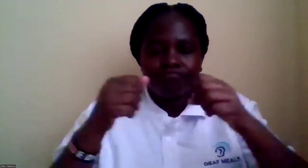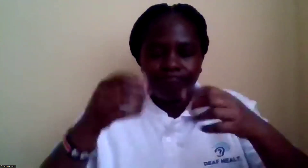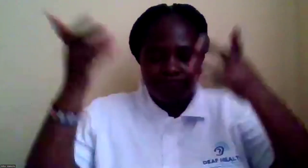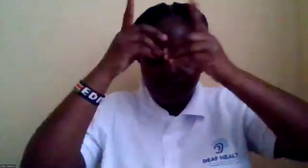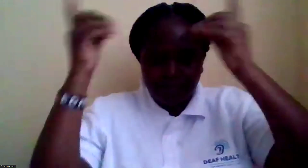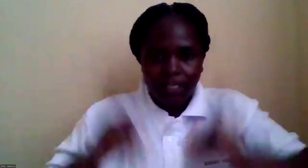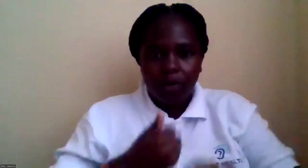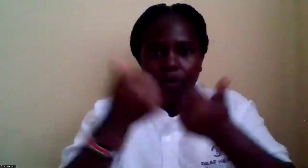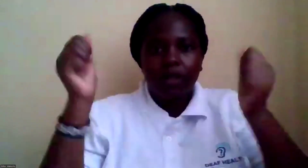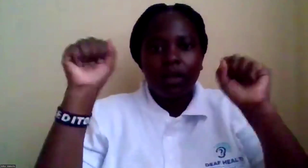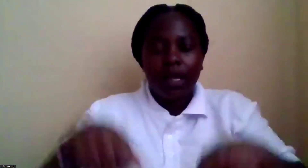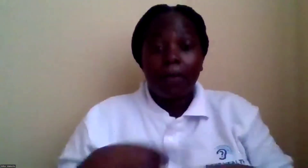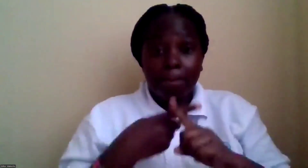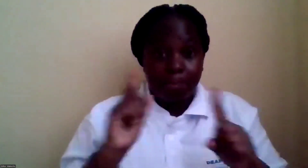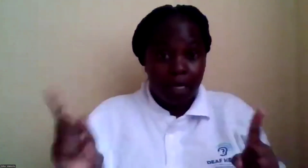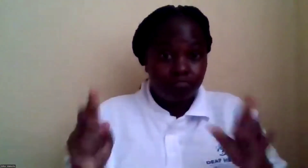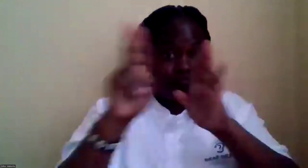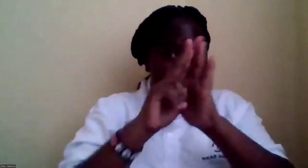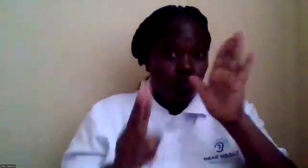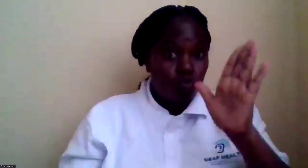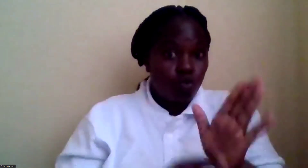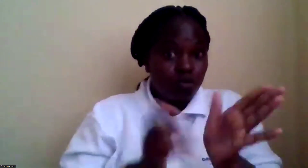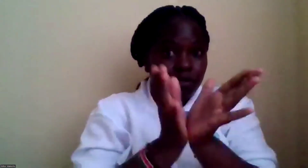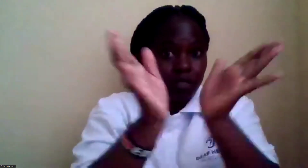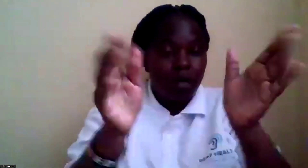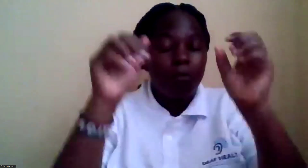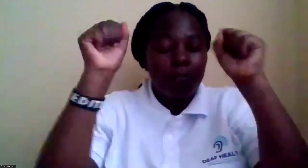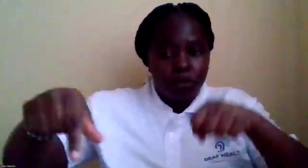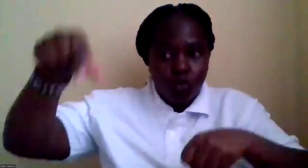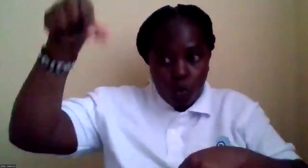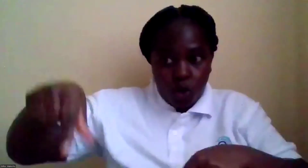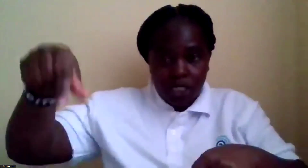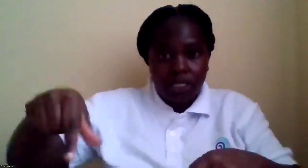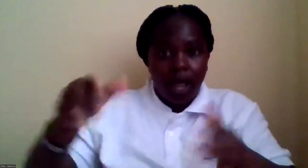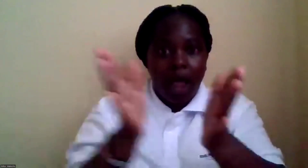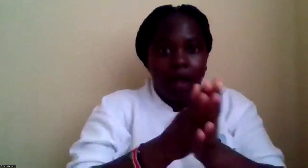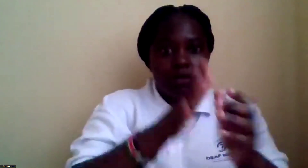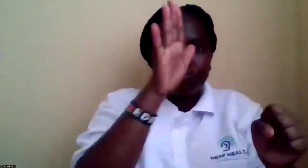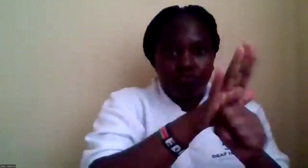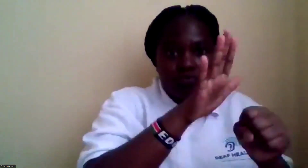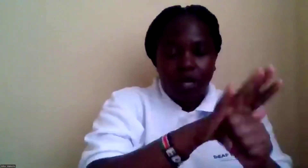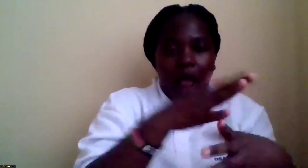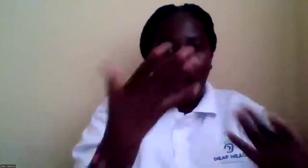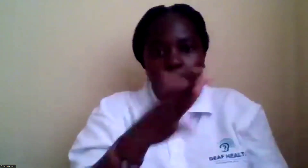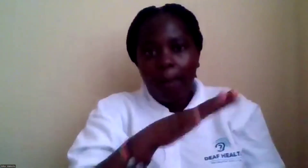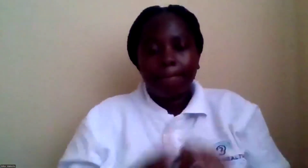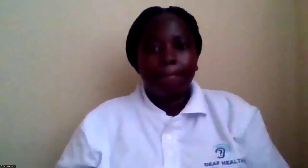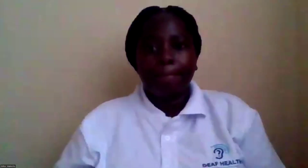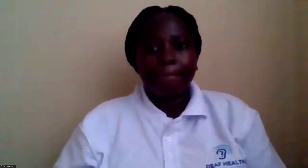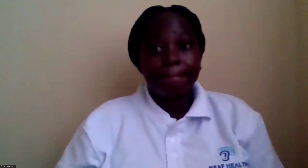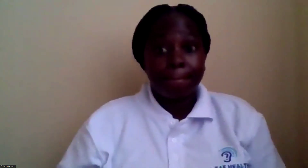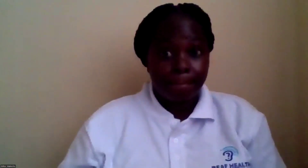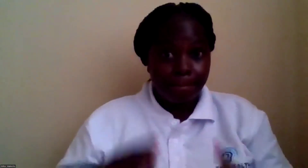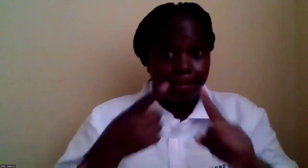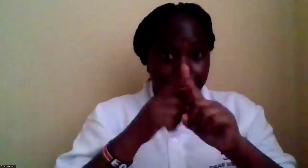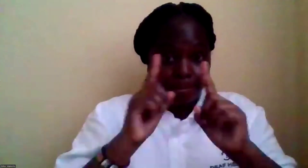a general rule, you want to balance both quality of sugar and quantity of sugar. Ideally, you want